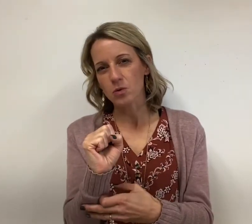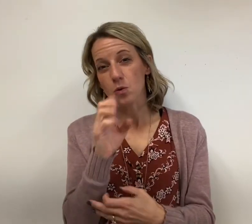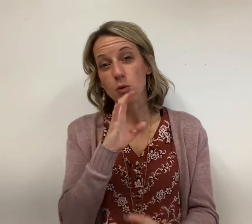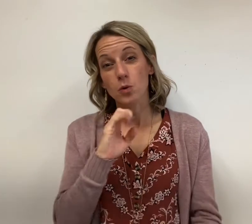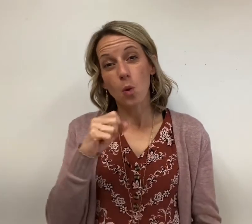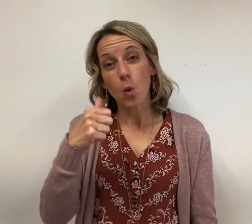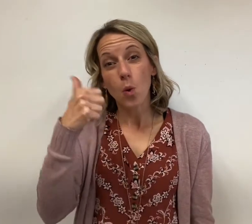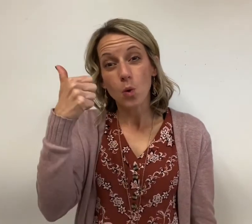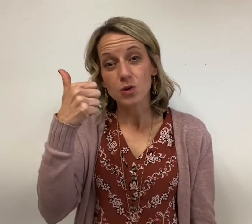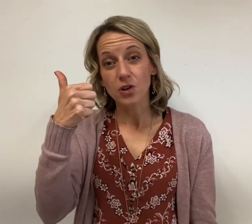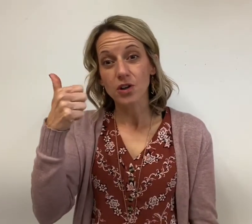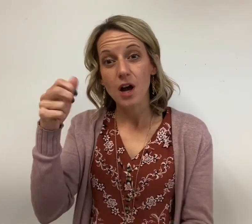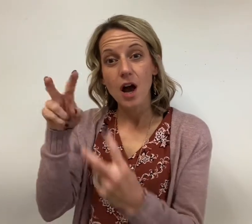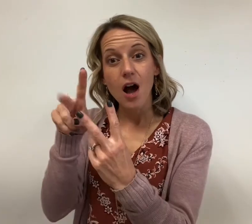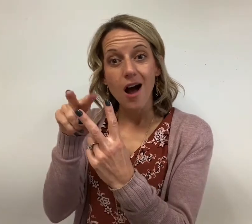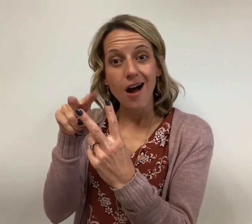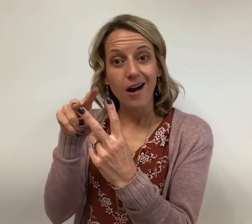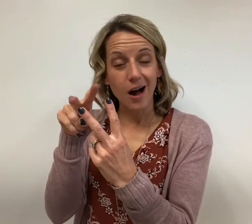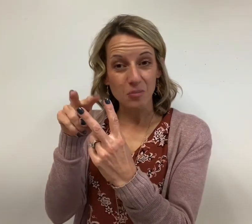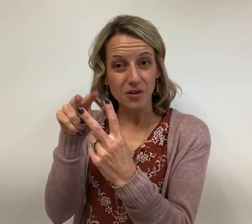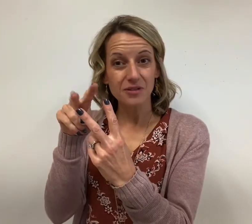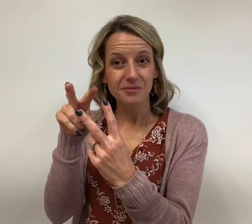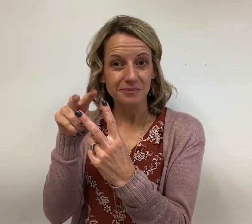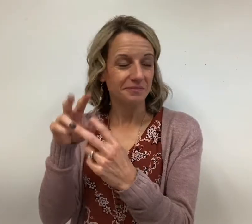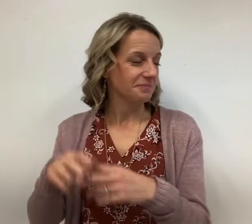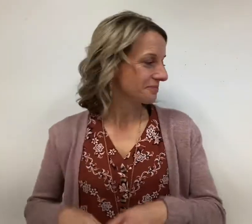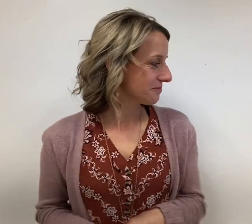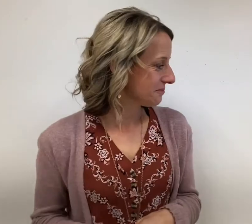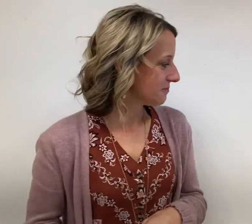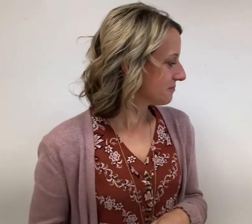or an older couple.